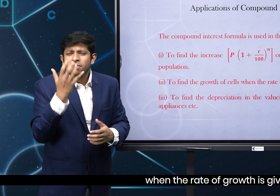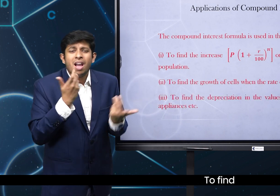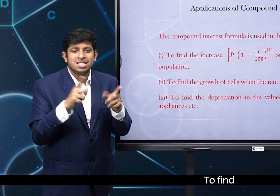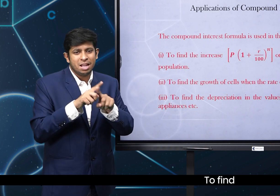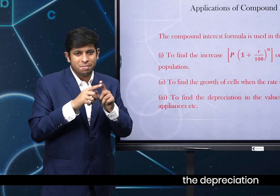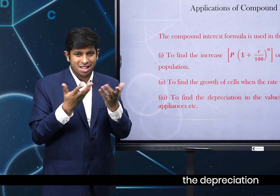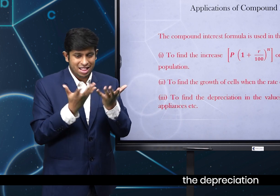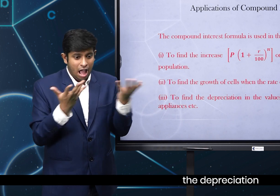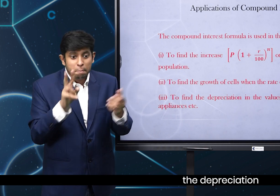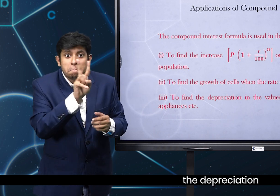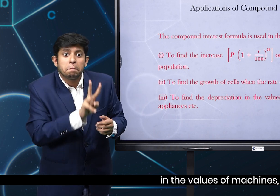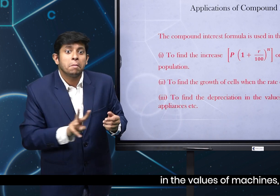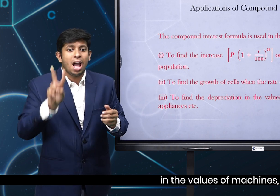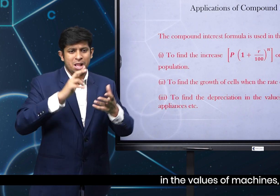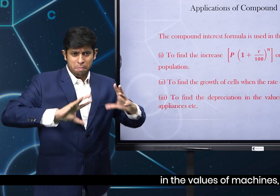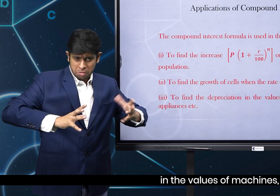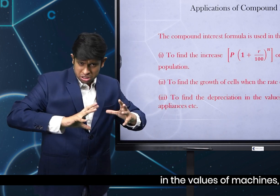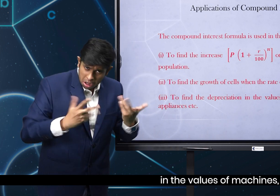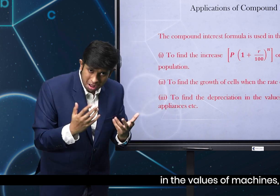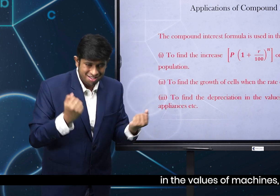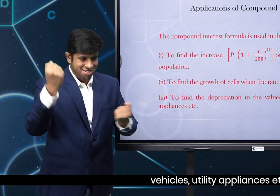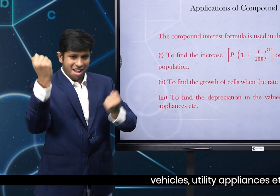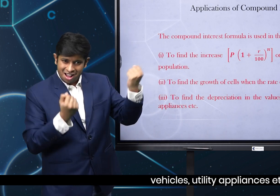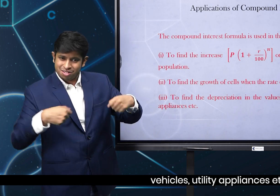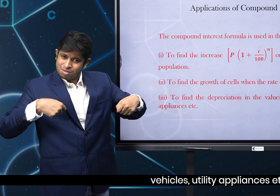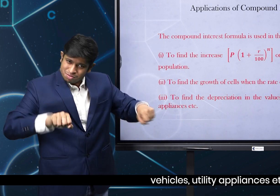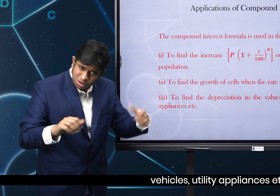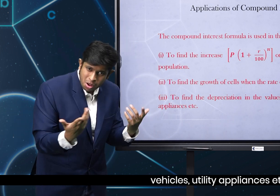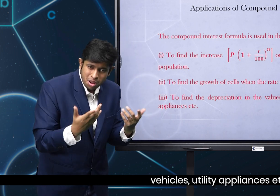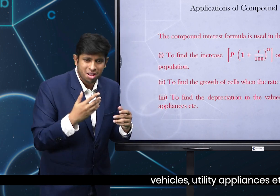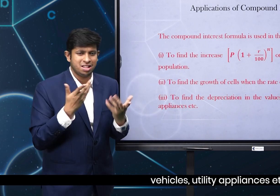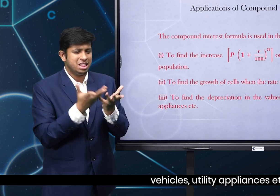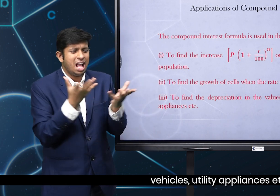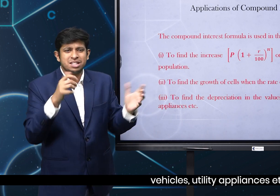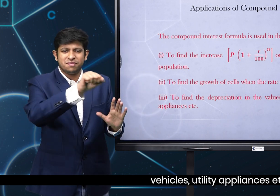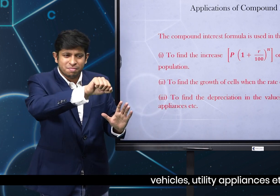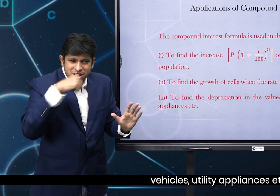To find the depreciation in the values of machines, vehicles, utility appliances, etc.